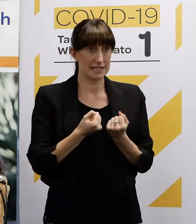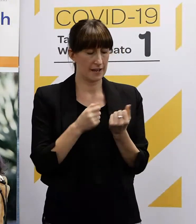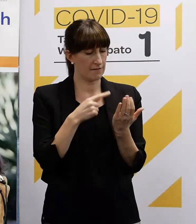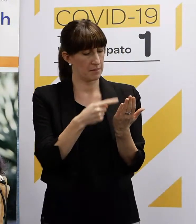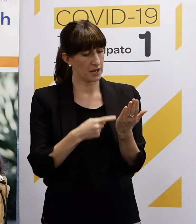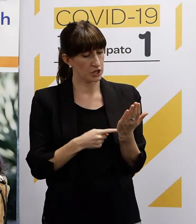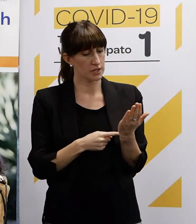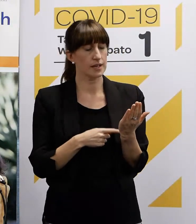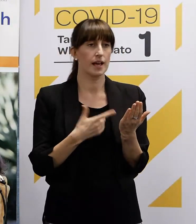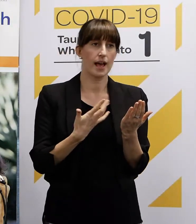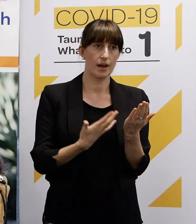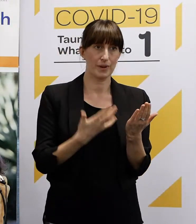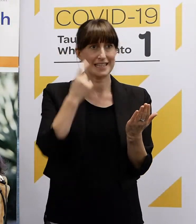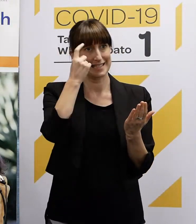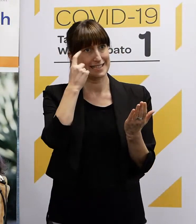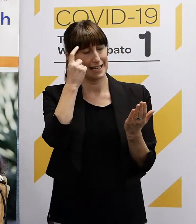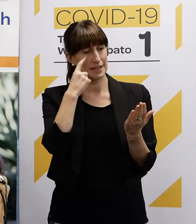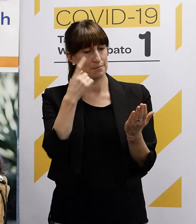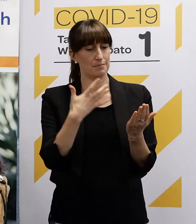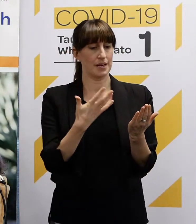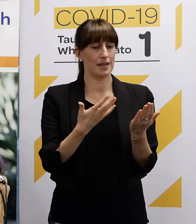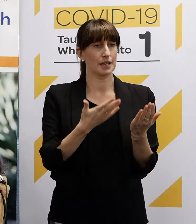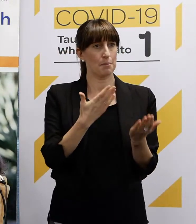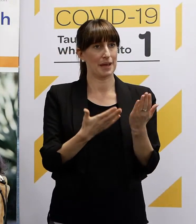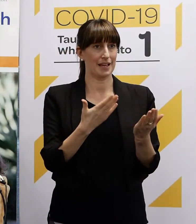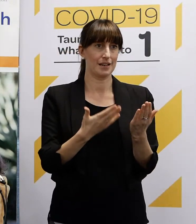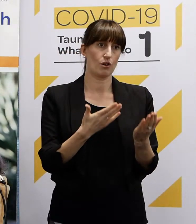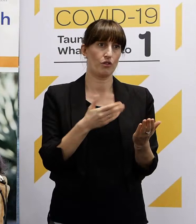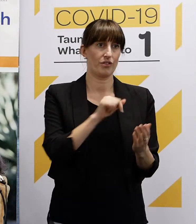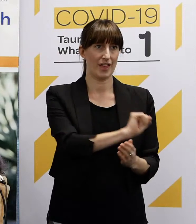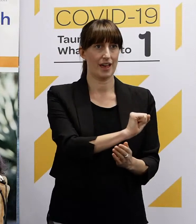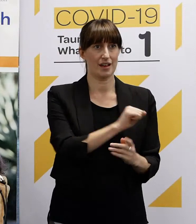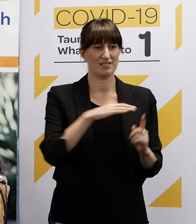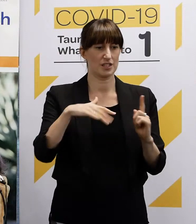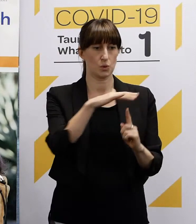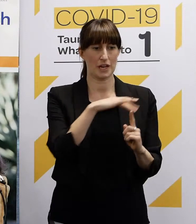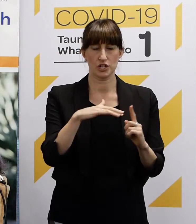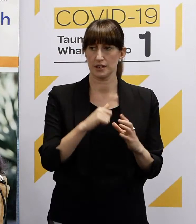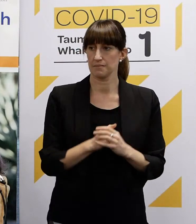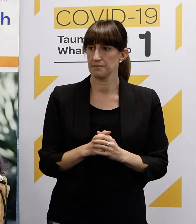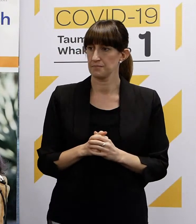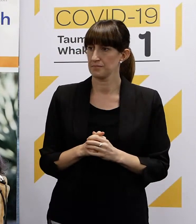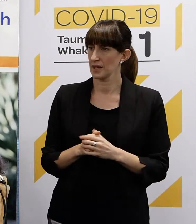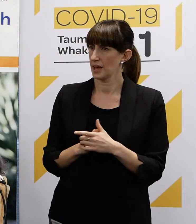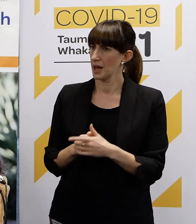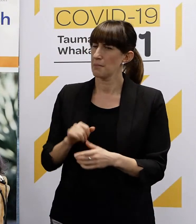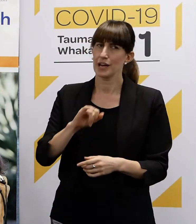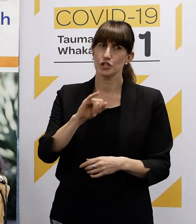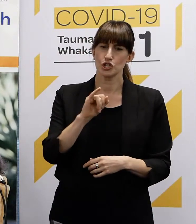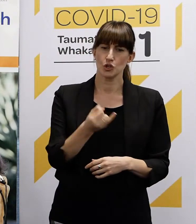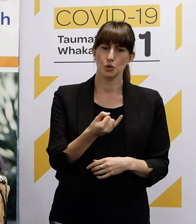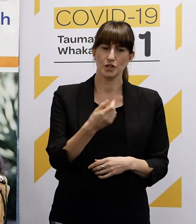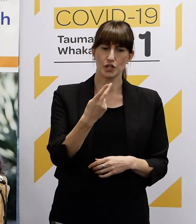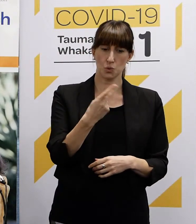those conditions. That didn't happen with the two sisters who were in the UK. They had applied on June 12th. Can you talk about why